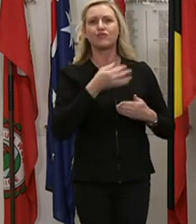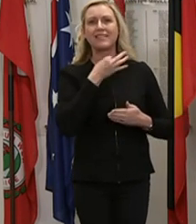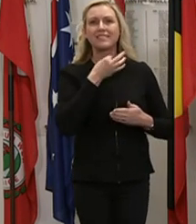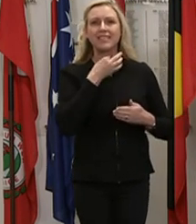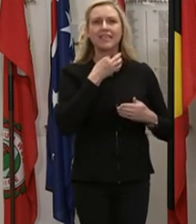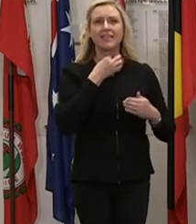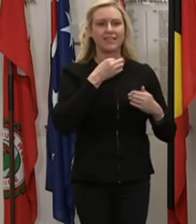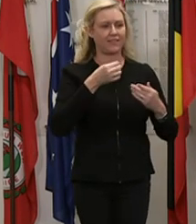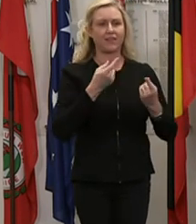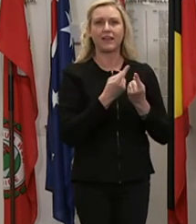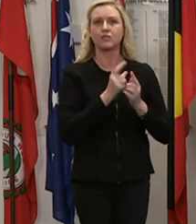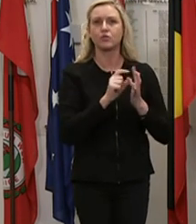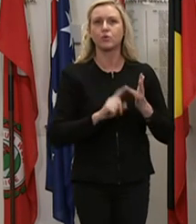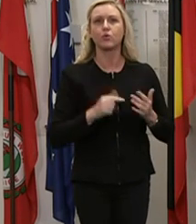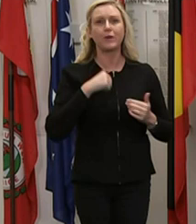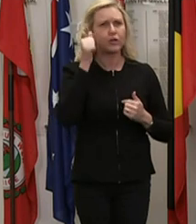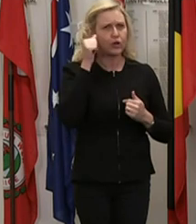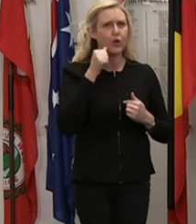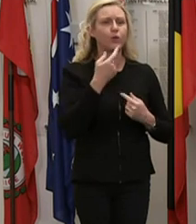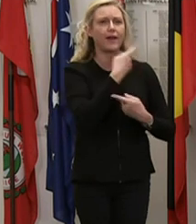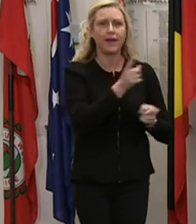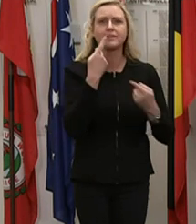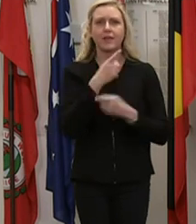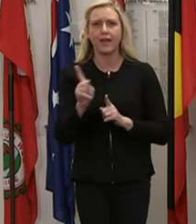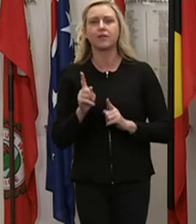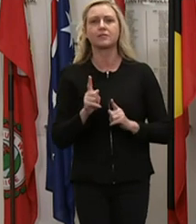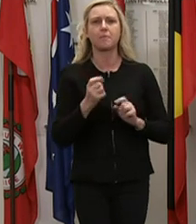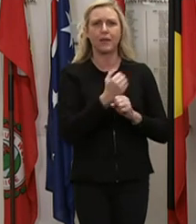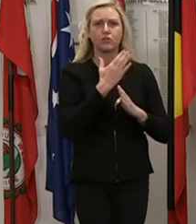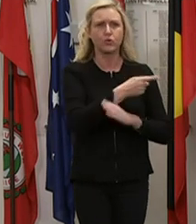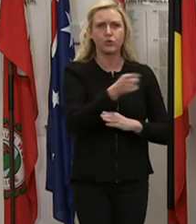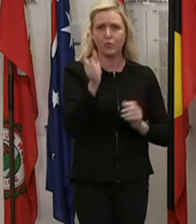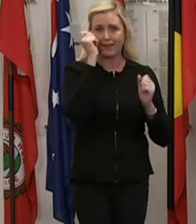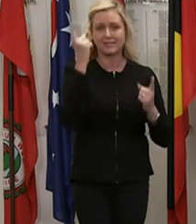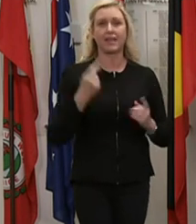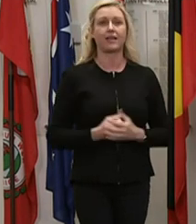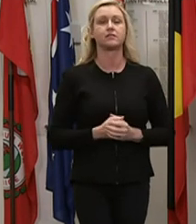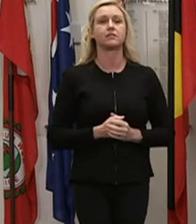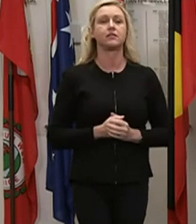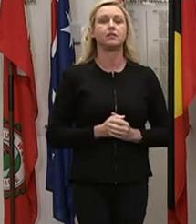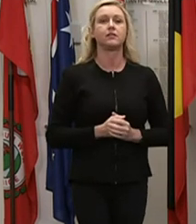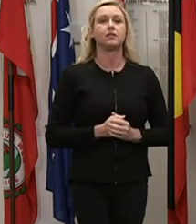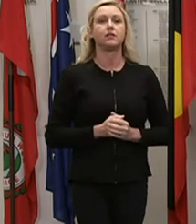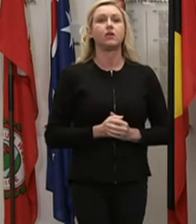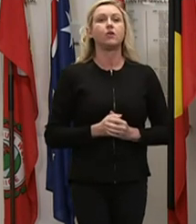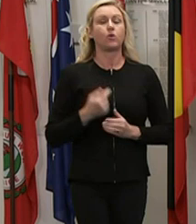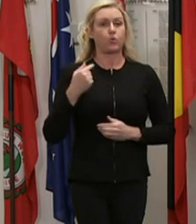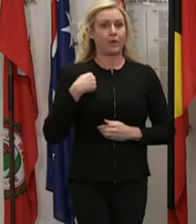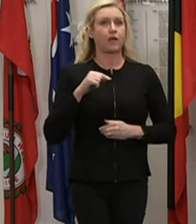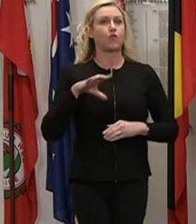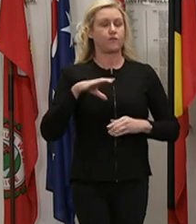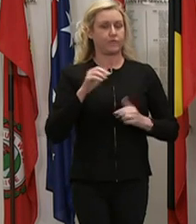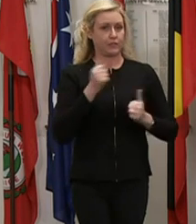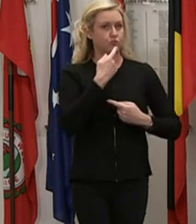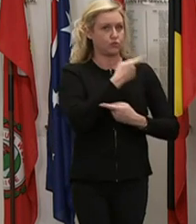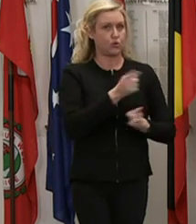all of us to accept it. And even since announcing the extra restrictions on venues which come into effect from Friday. I'm